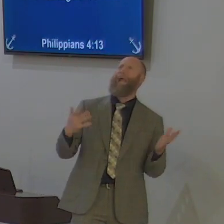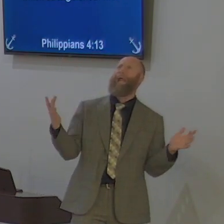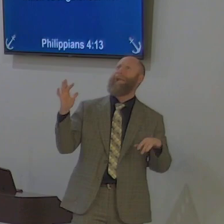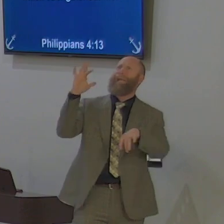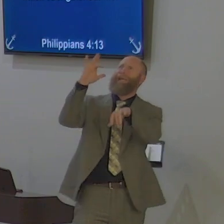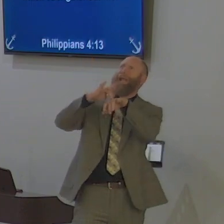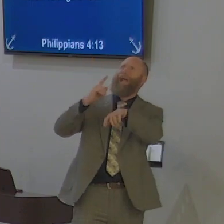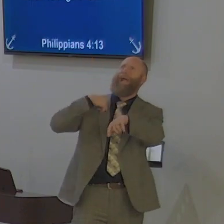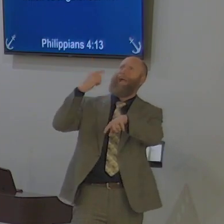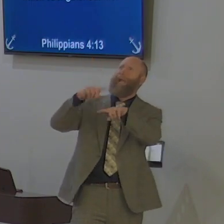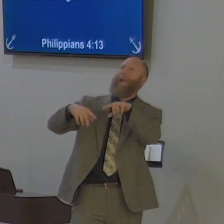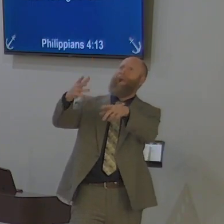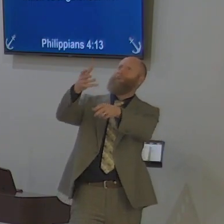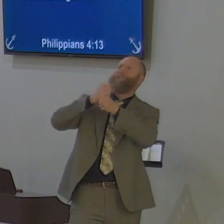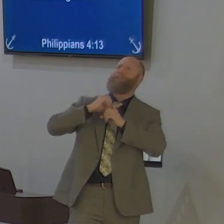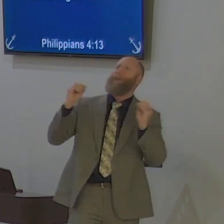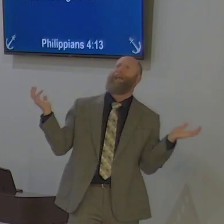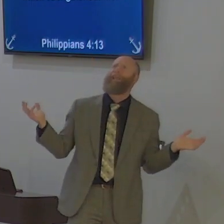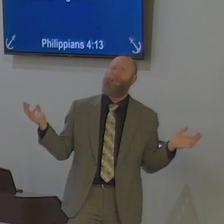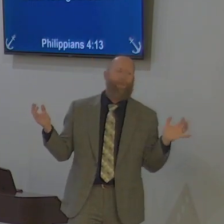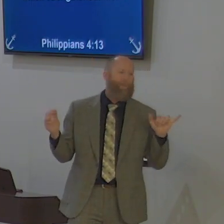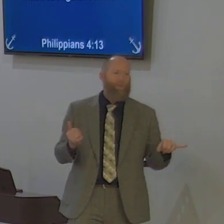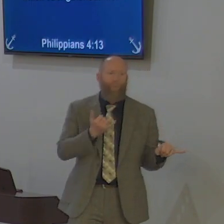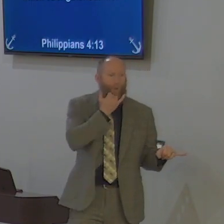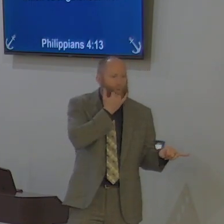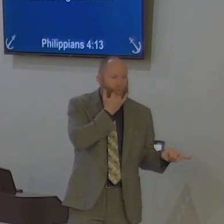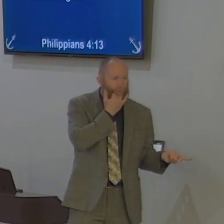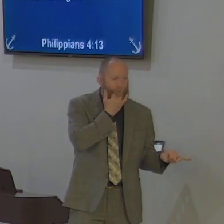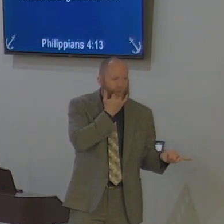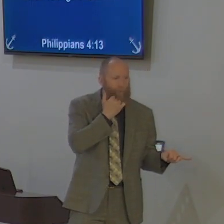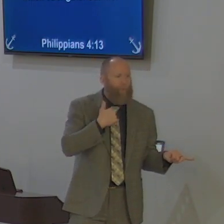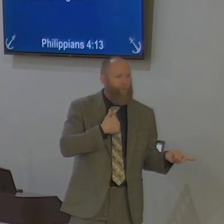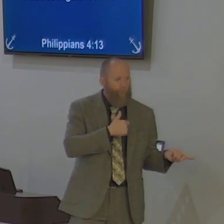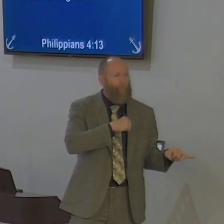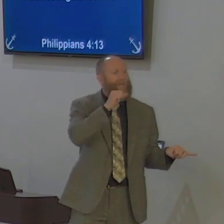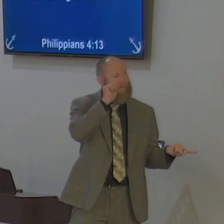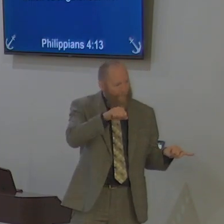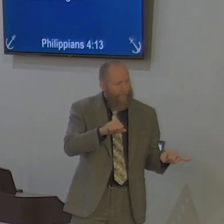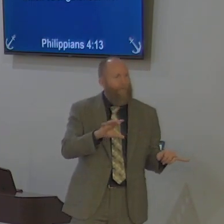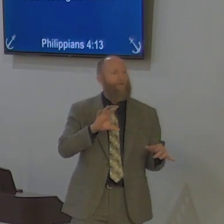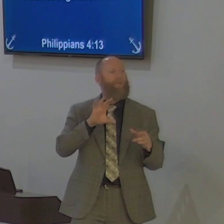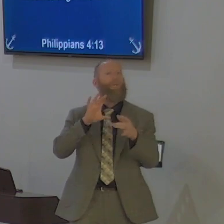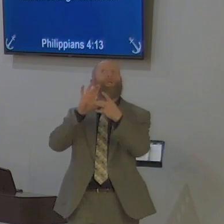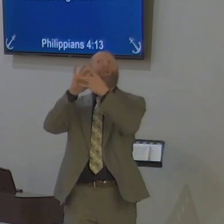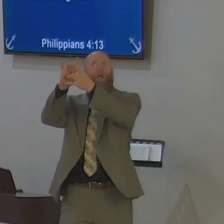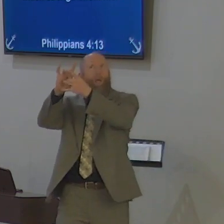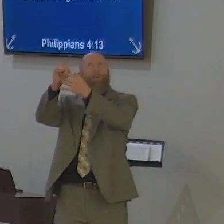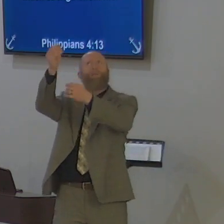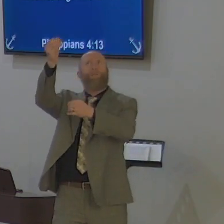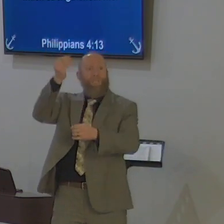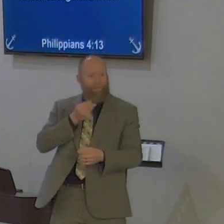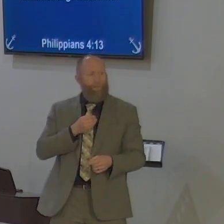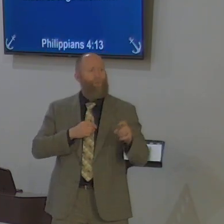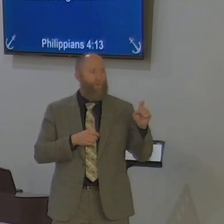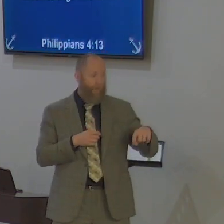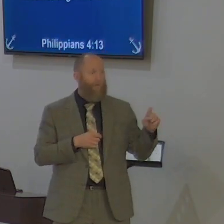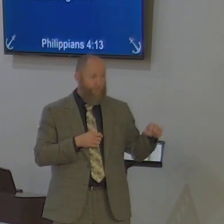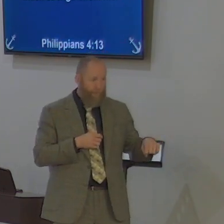be redeemed, and they enter into eternity without any idea that they've ever received Christ. You